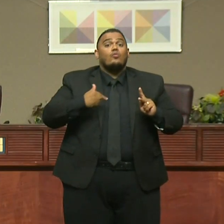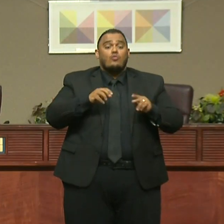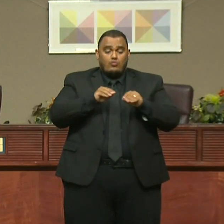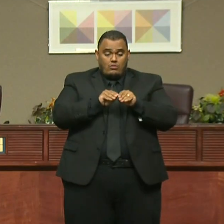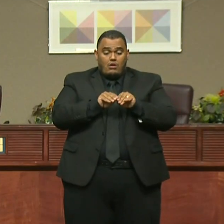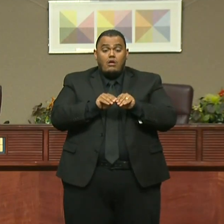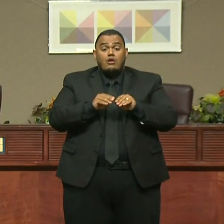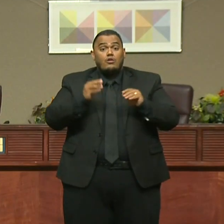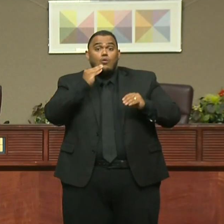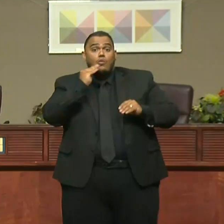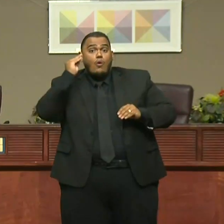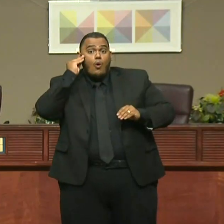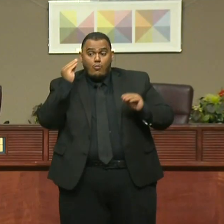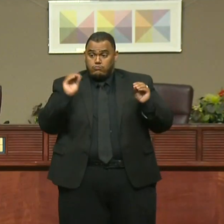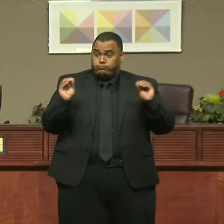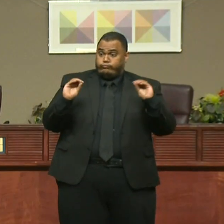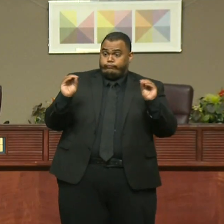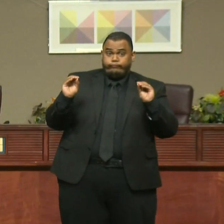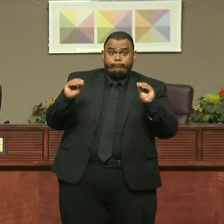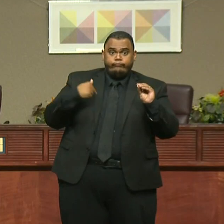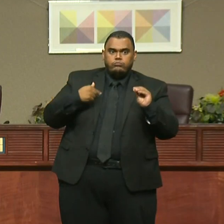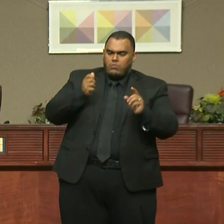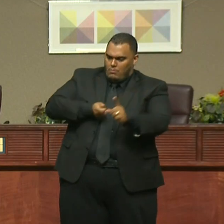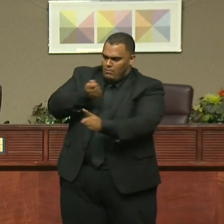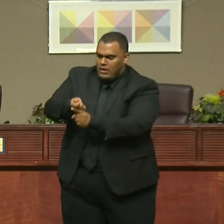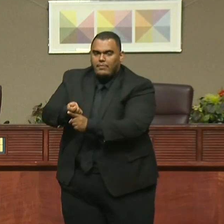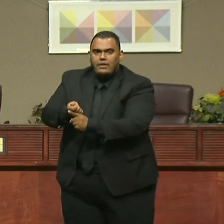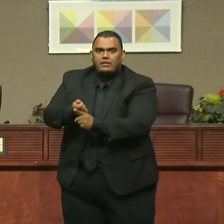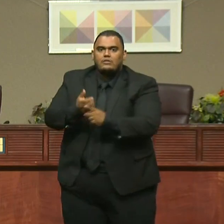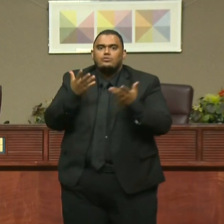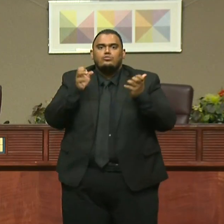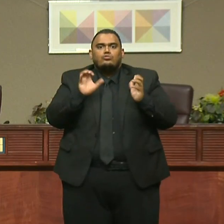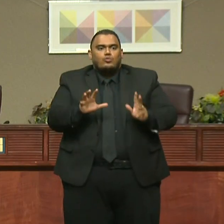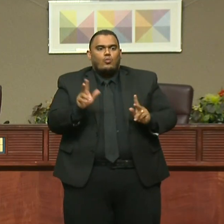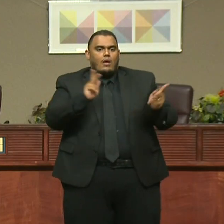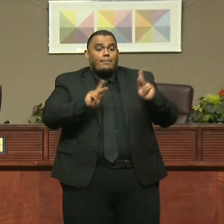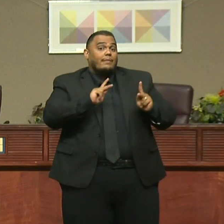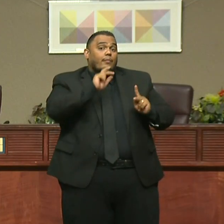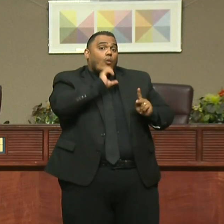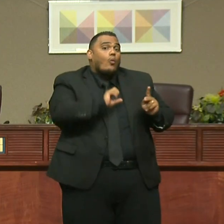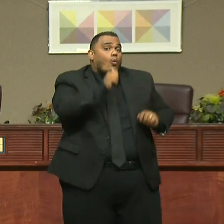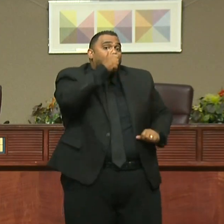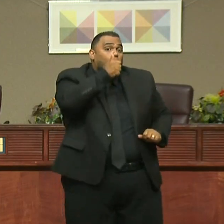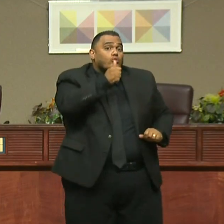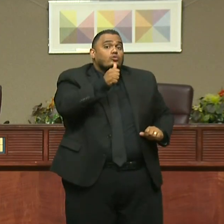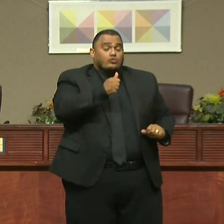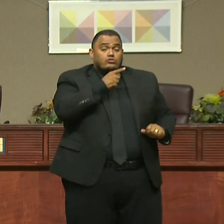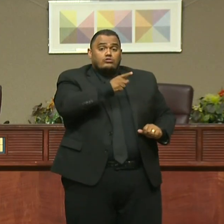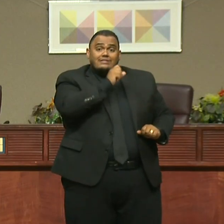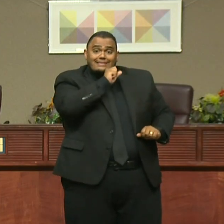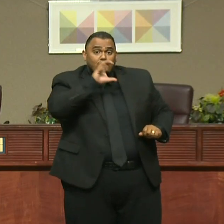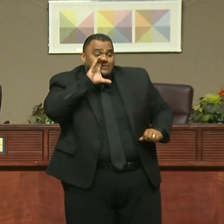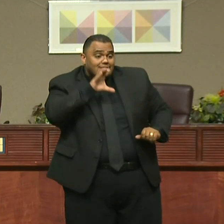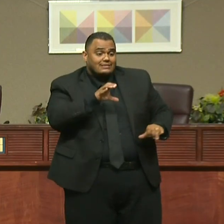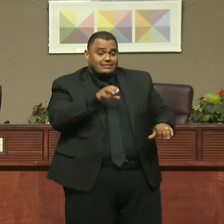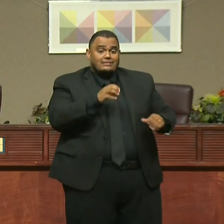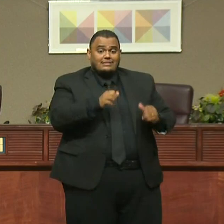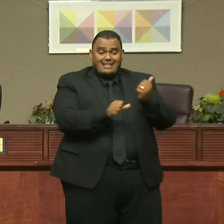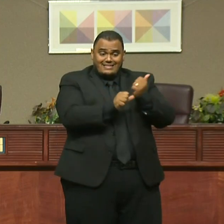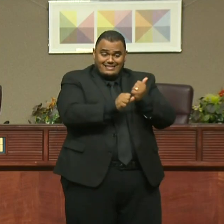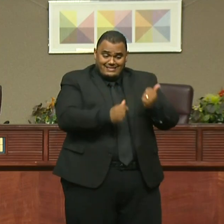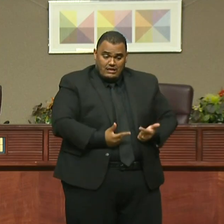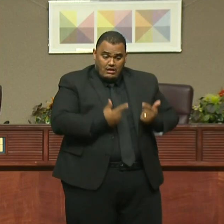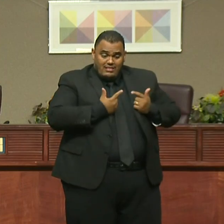go into assisted living facilities or long-term care facilities. And we have concerns about home